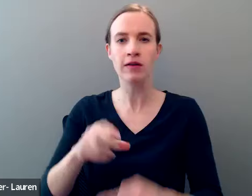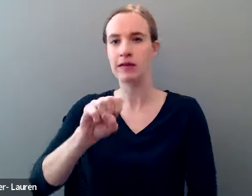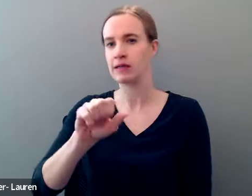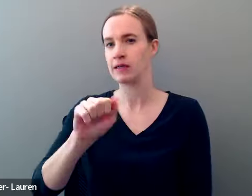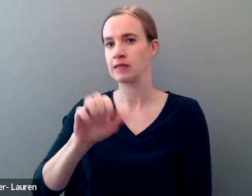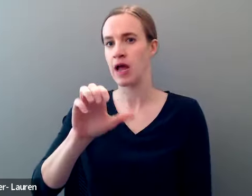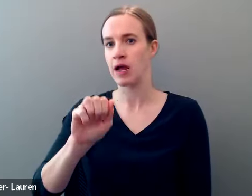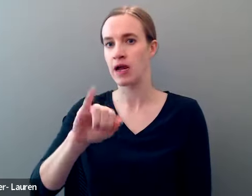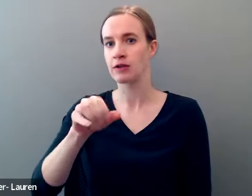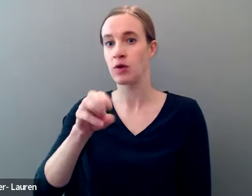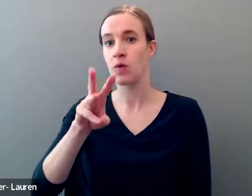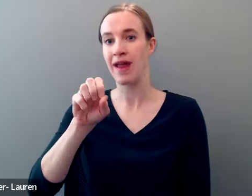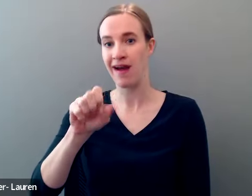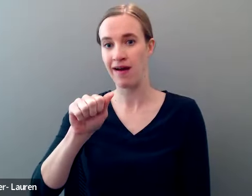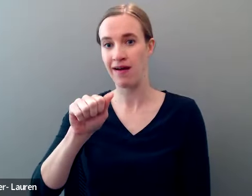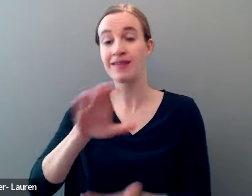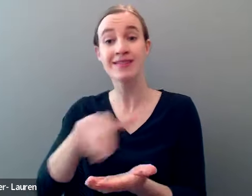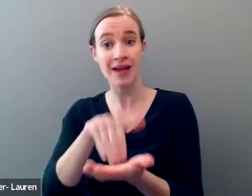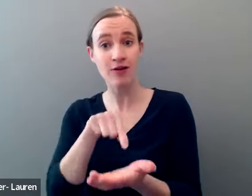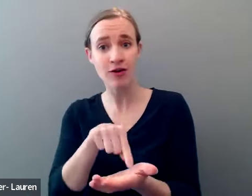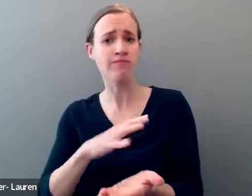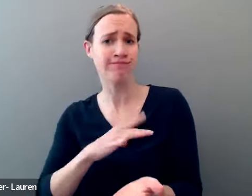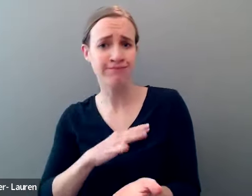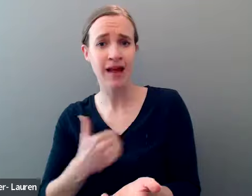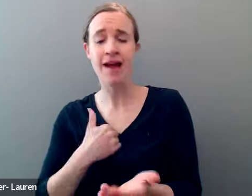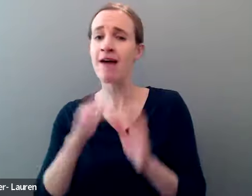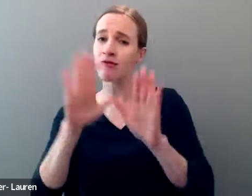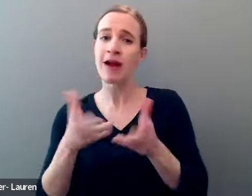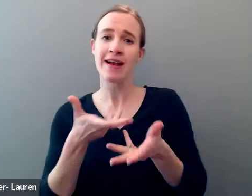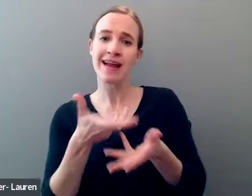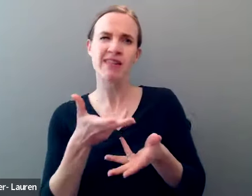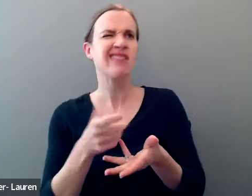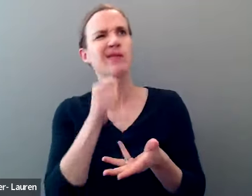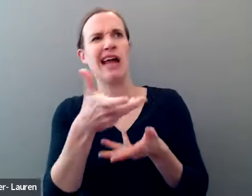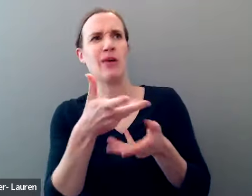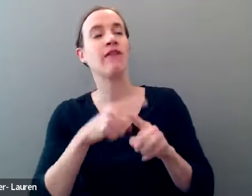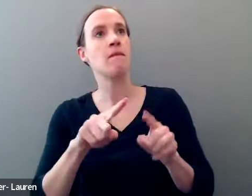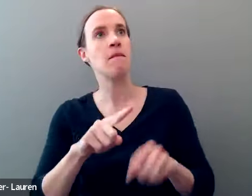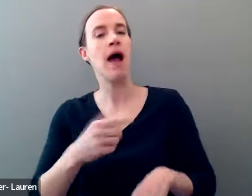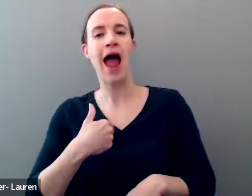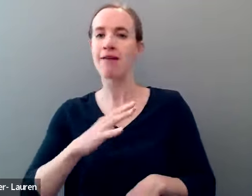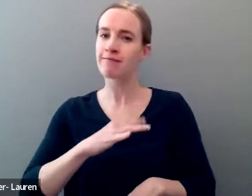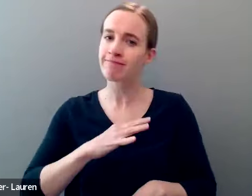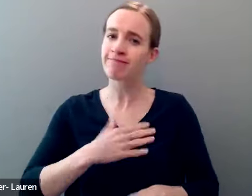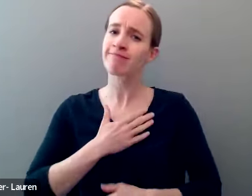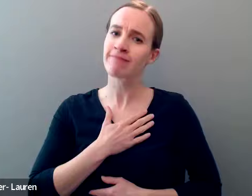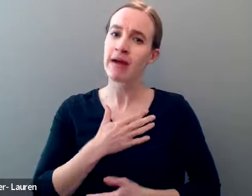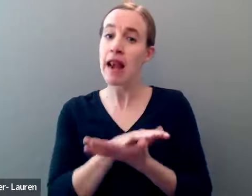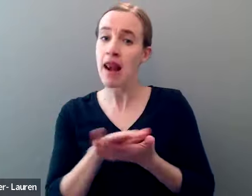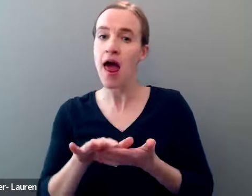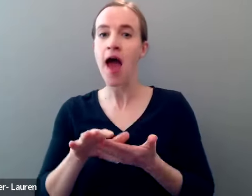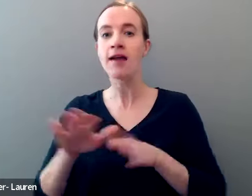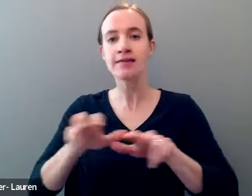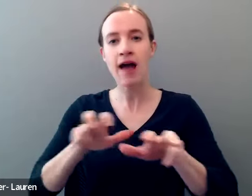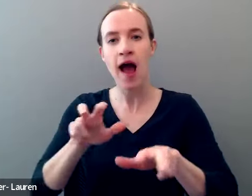got really neat interactive, not really interactive signs, but like a nice trail, and it's very peaceful along the